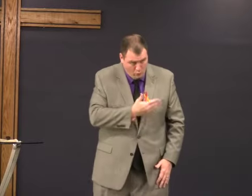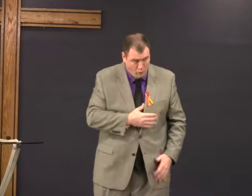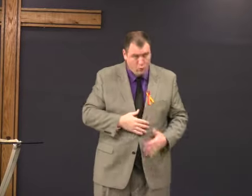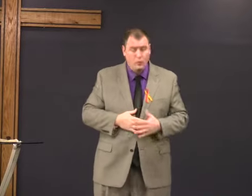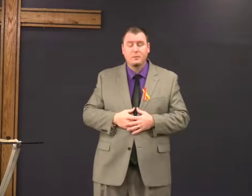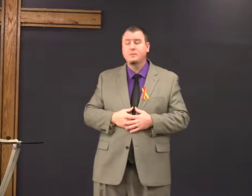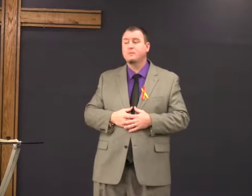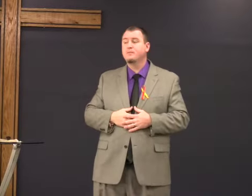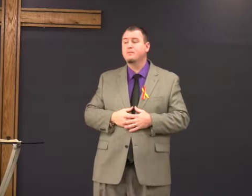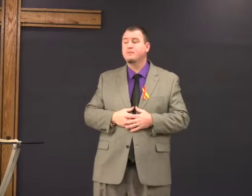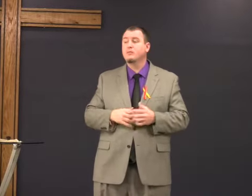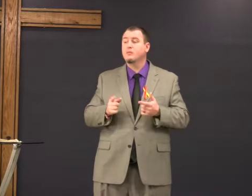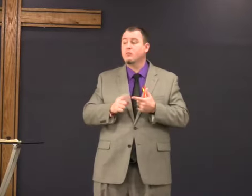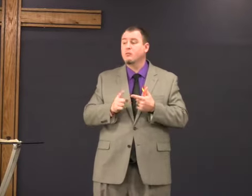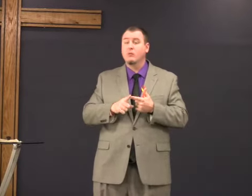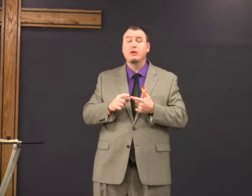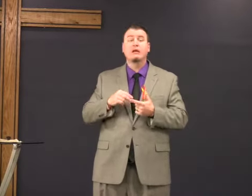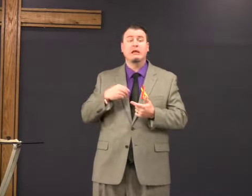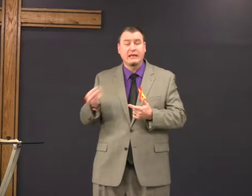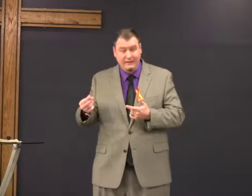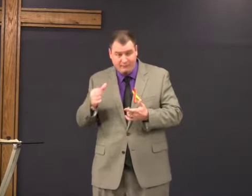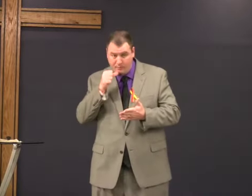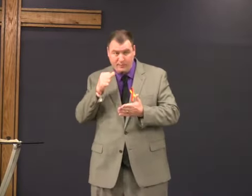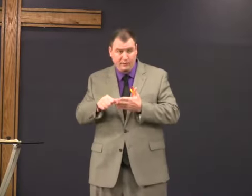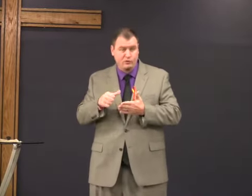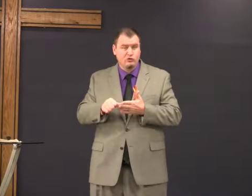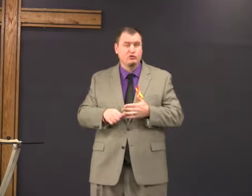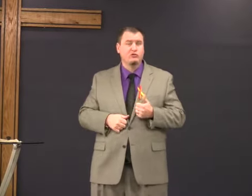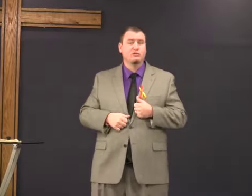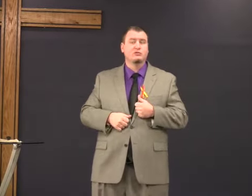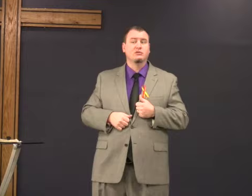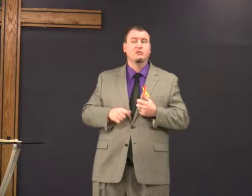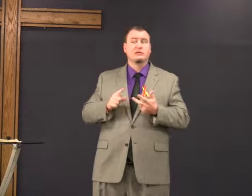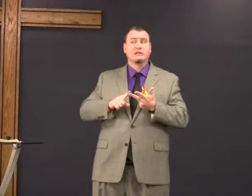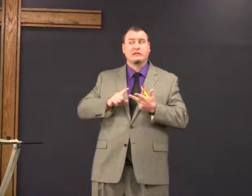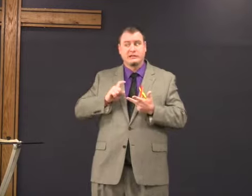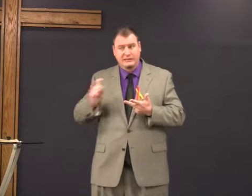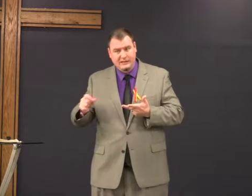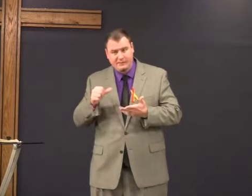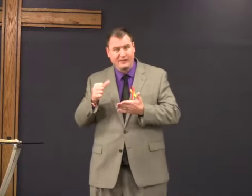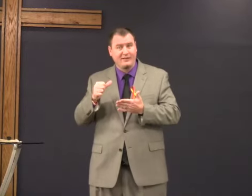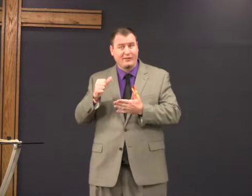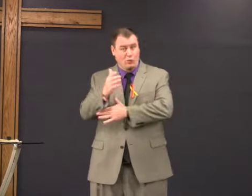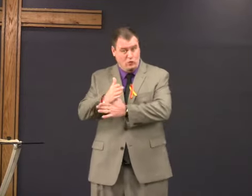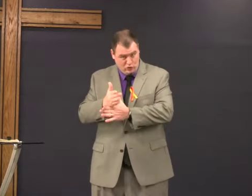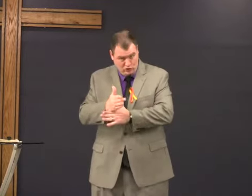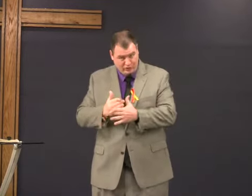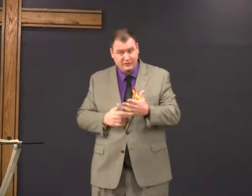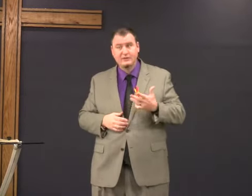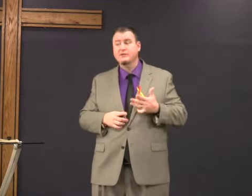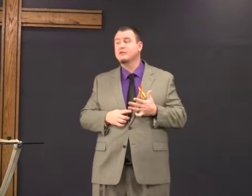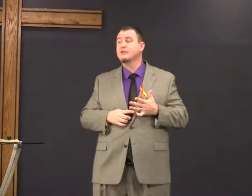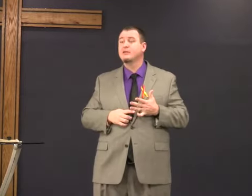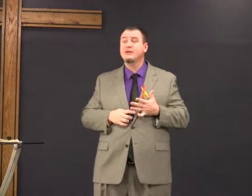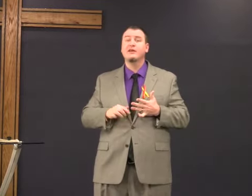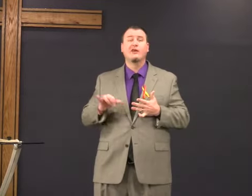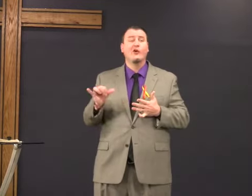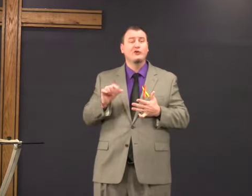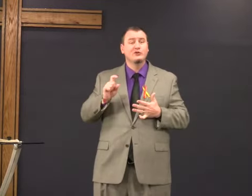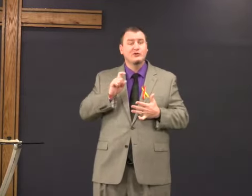the authority through the letters, the approval for him to go, gave him the letters that would show that it